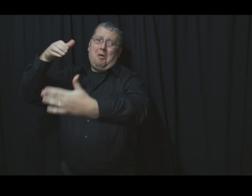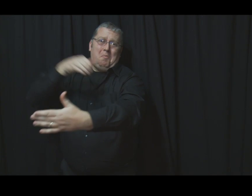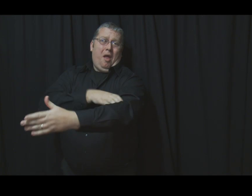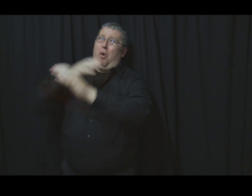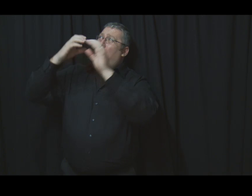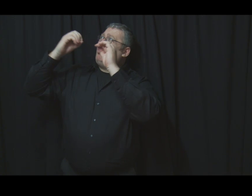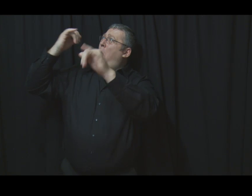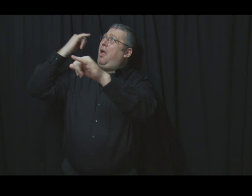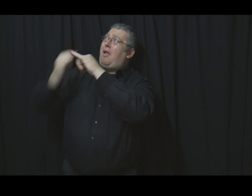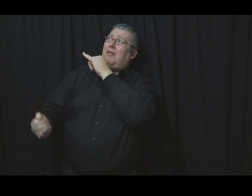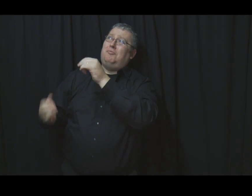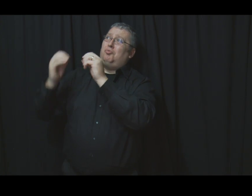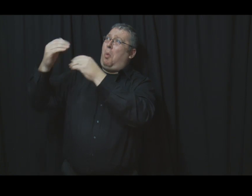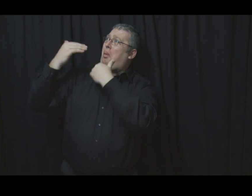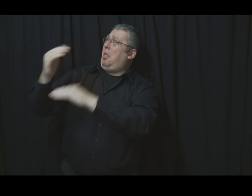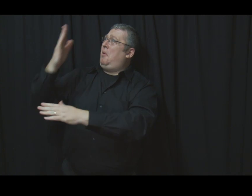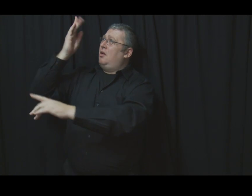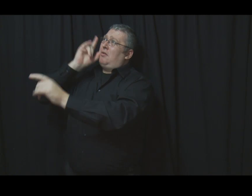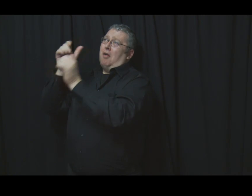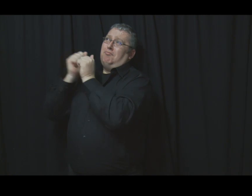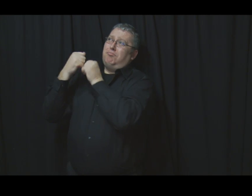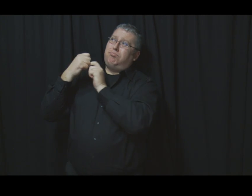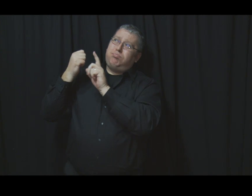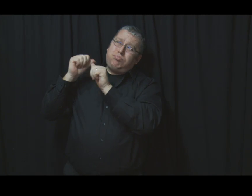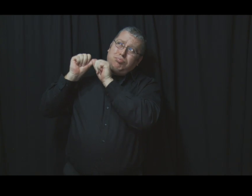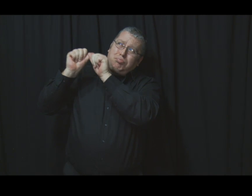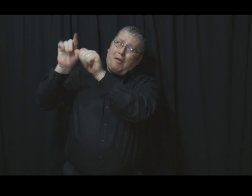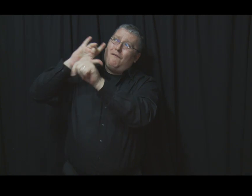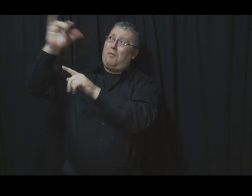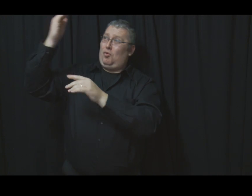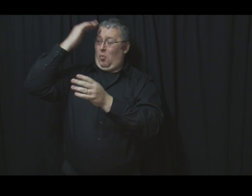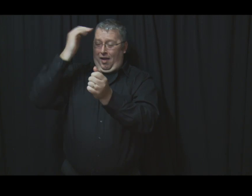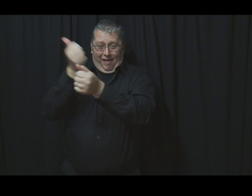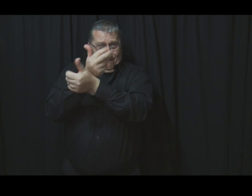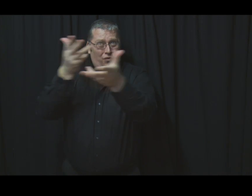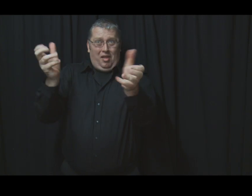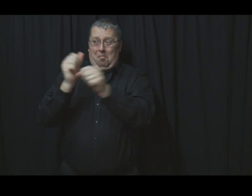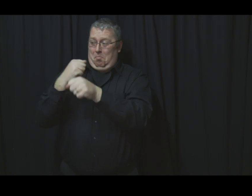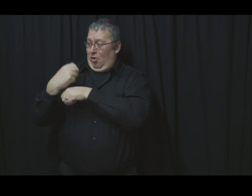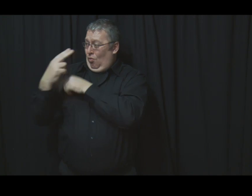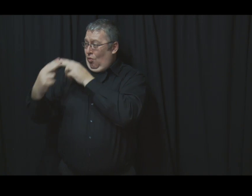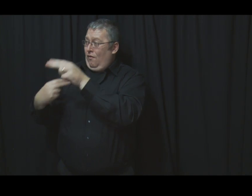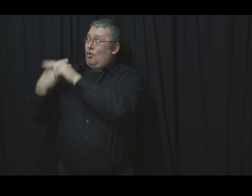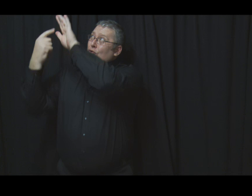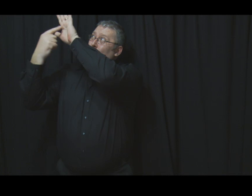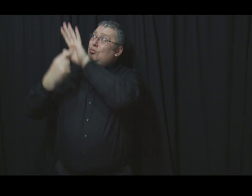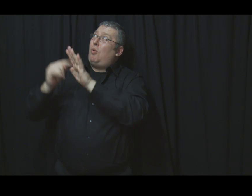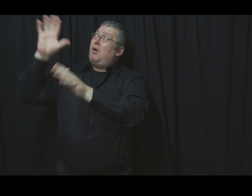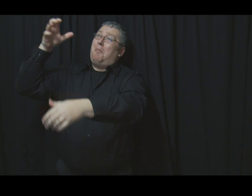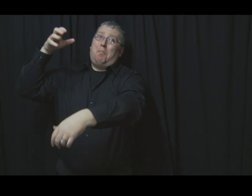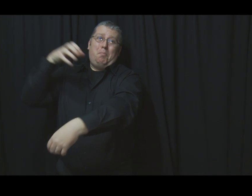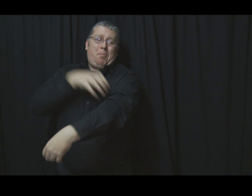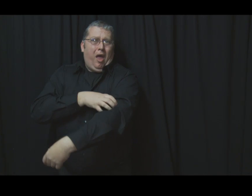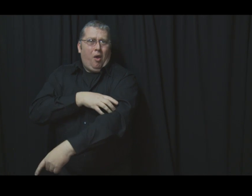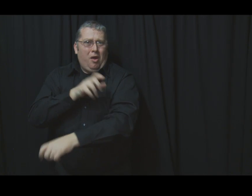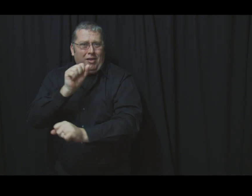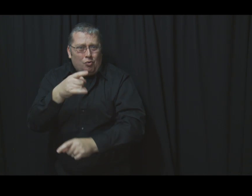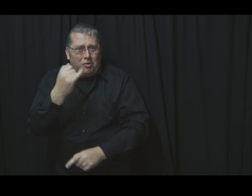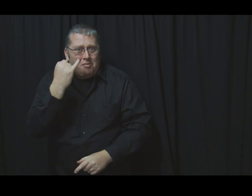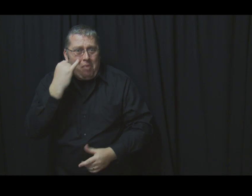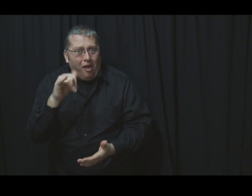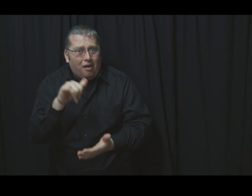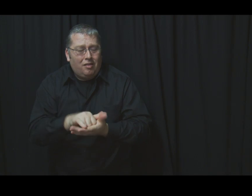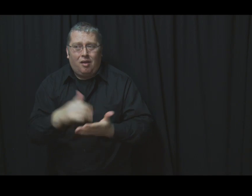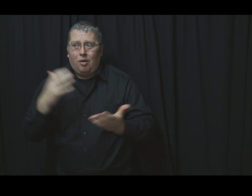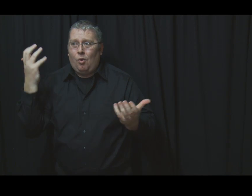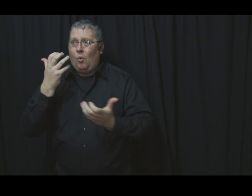God, an infinite, all-knowing God who created the universe to show us His power. I mean, can you imagine that? And the thing